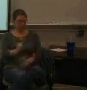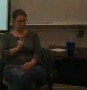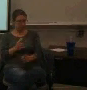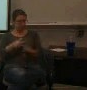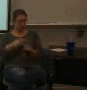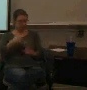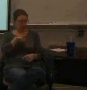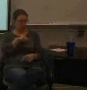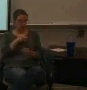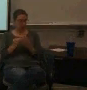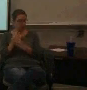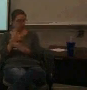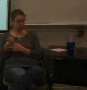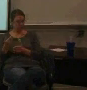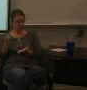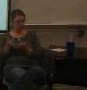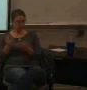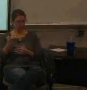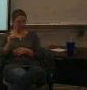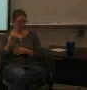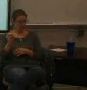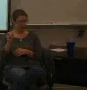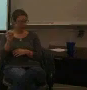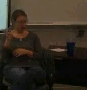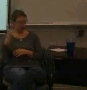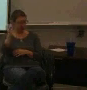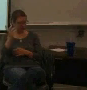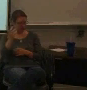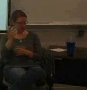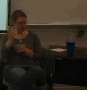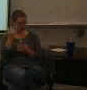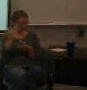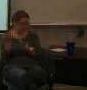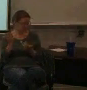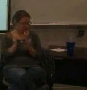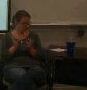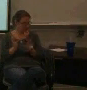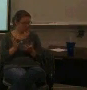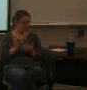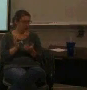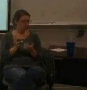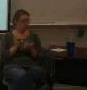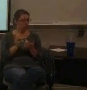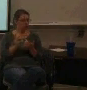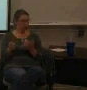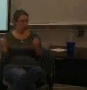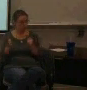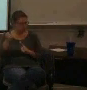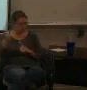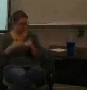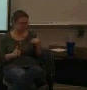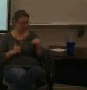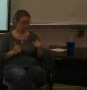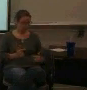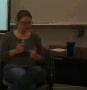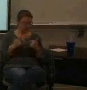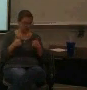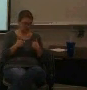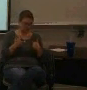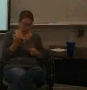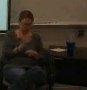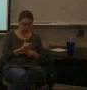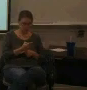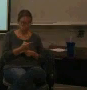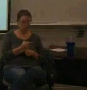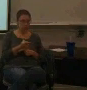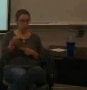at, close to 0 degrees C if they weren't going to still be active. Generally, they're colder than animals